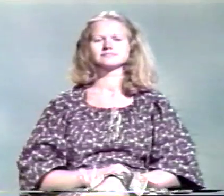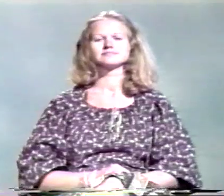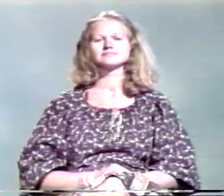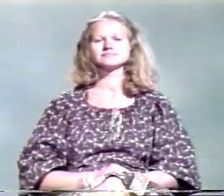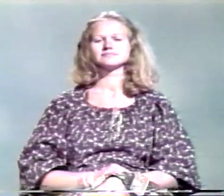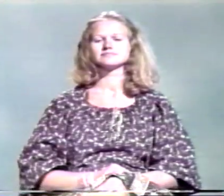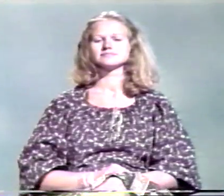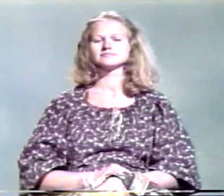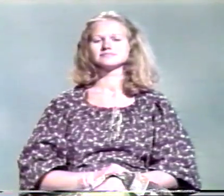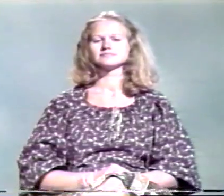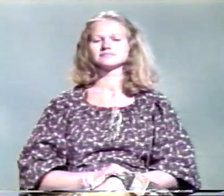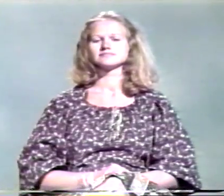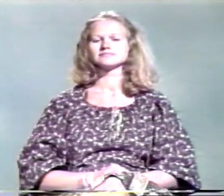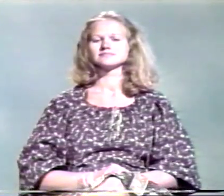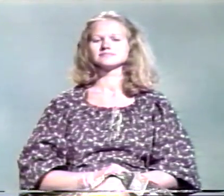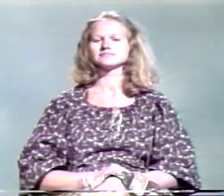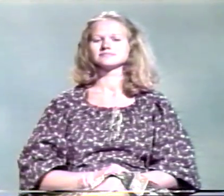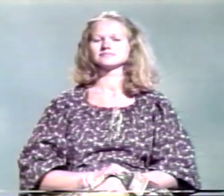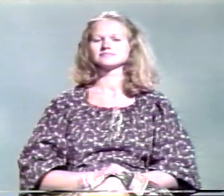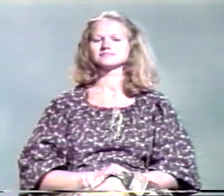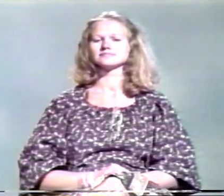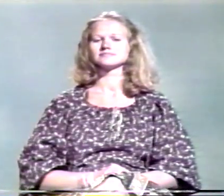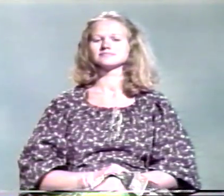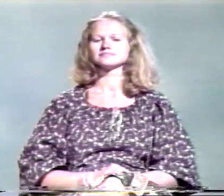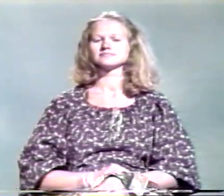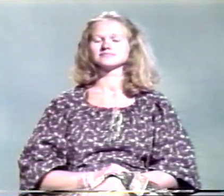She made faces. It was funny. That's what was happening.